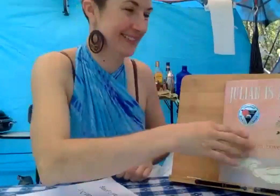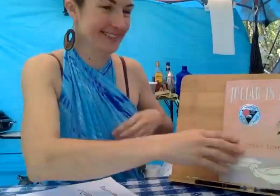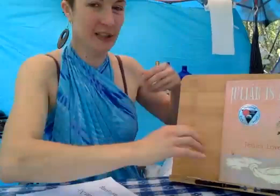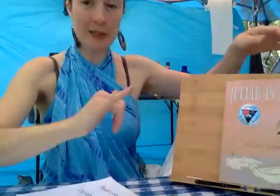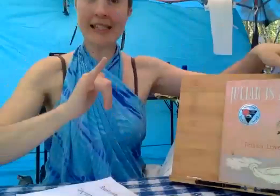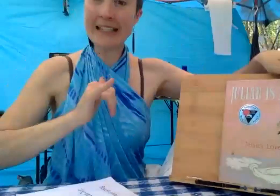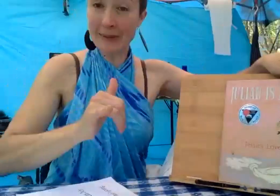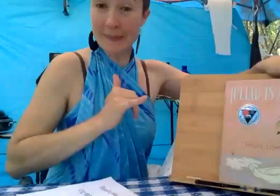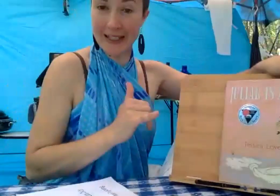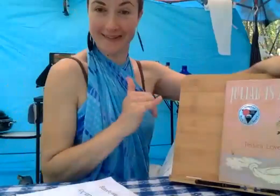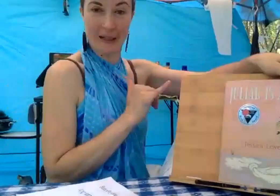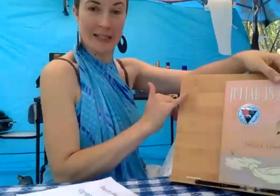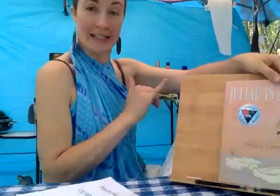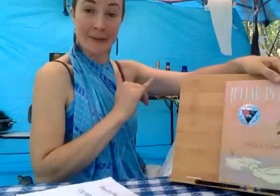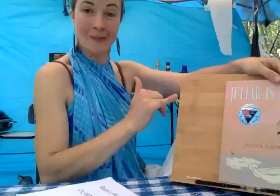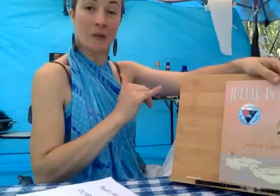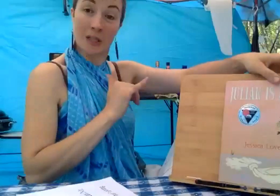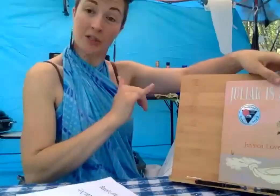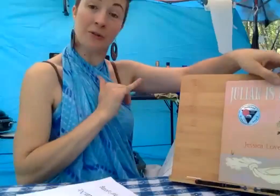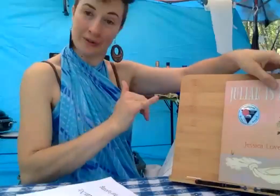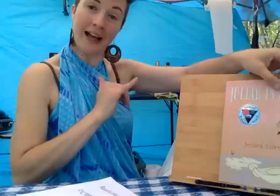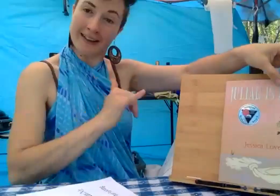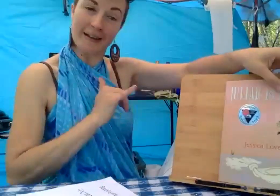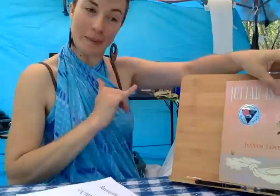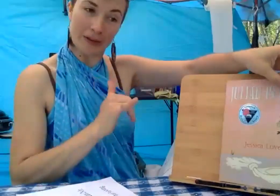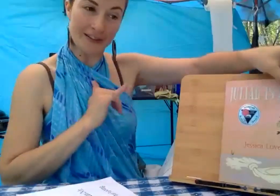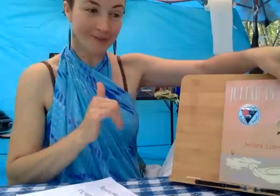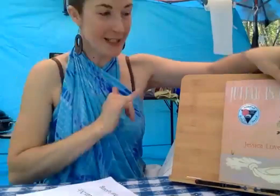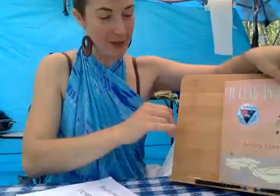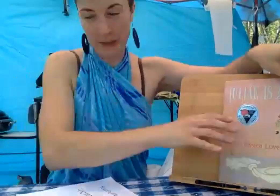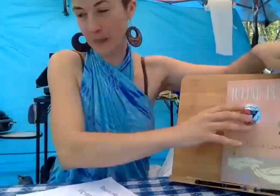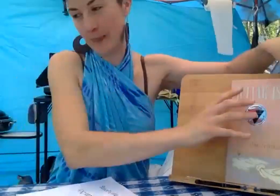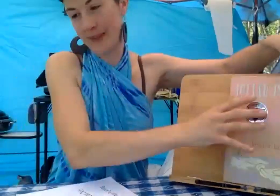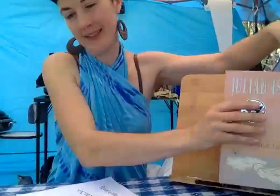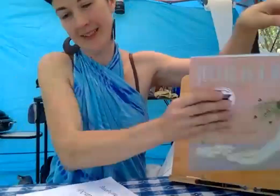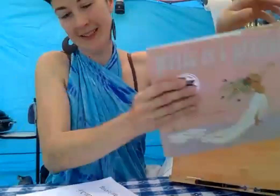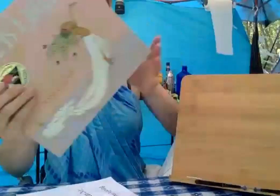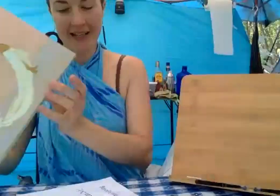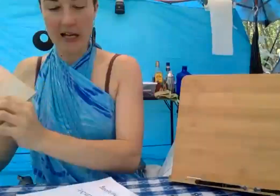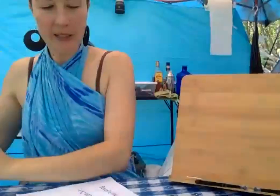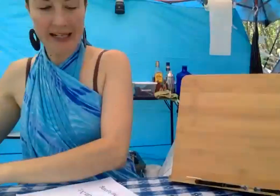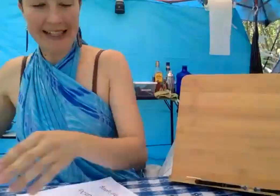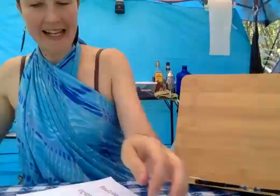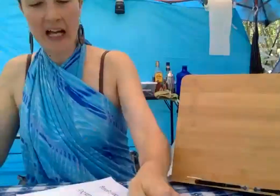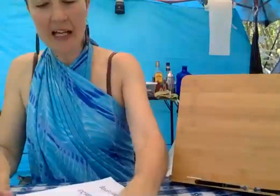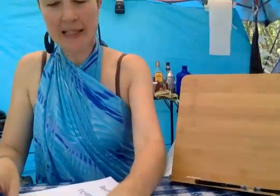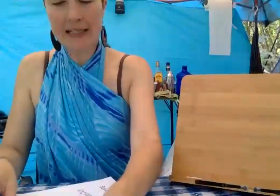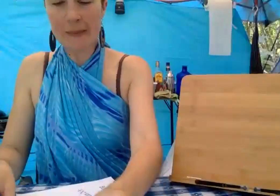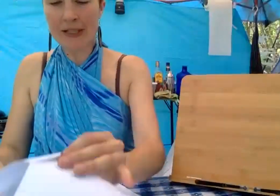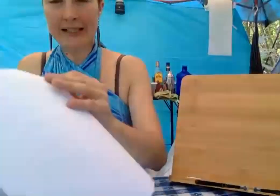Or you can say, "Same as me." That means same as me, or "Me too. I like that book. Me too." All right, this brings us